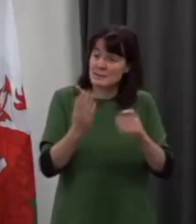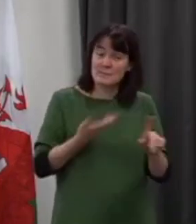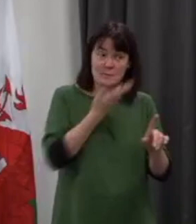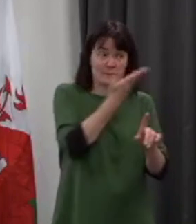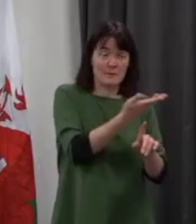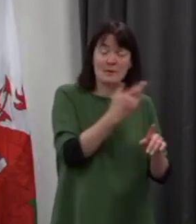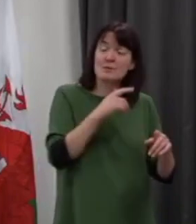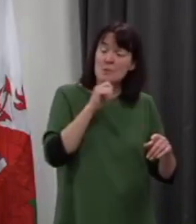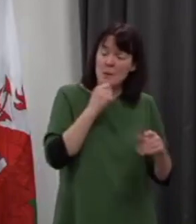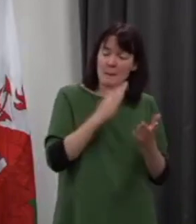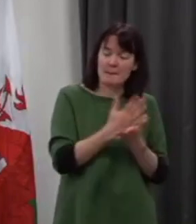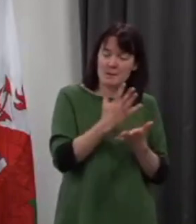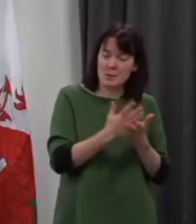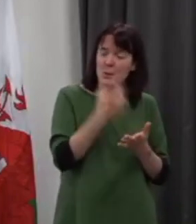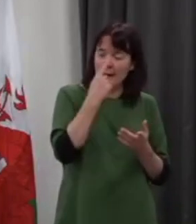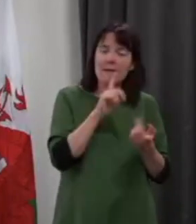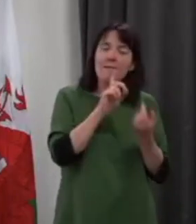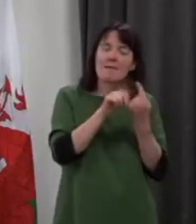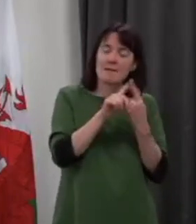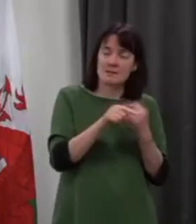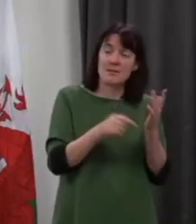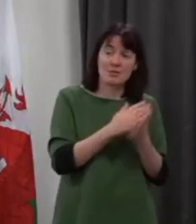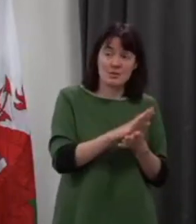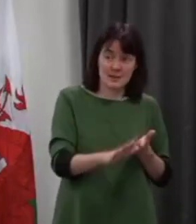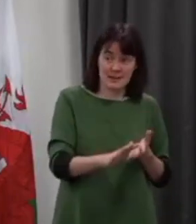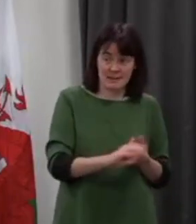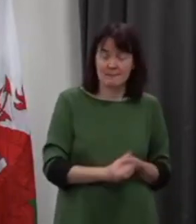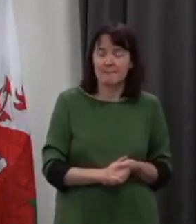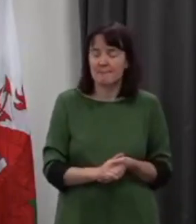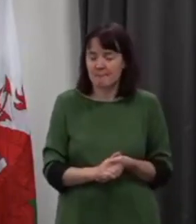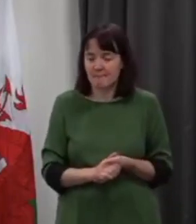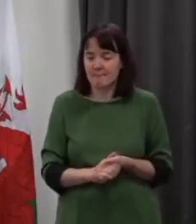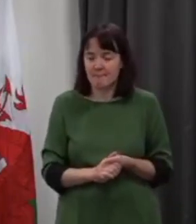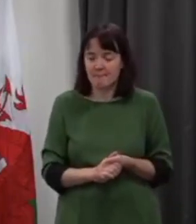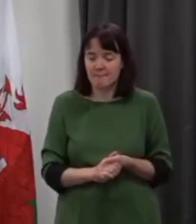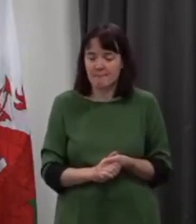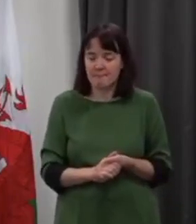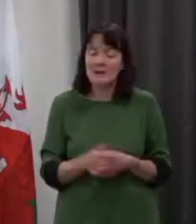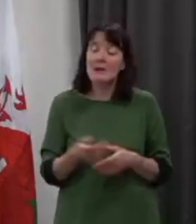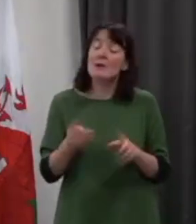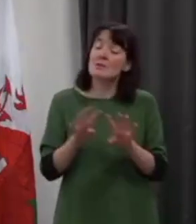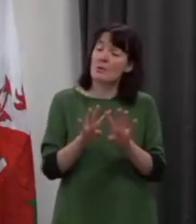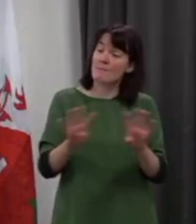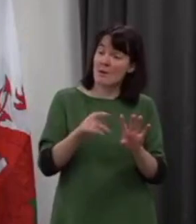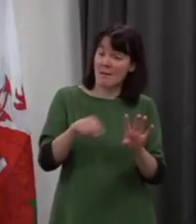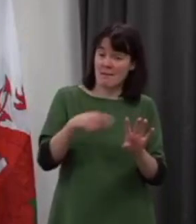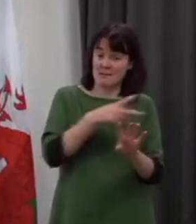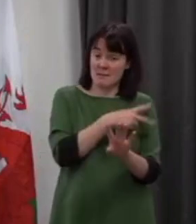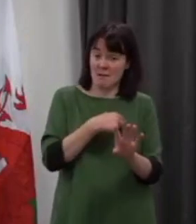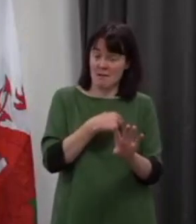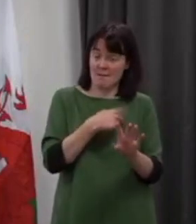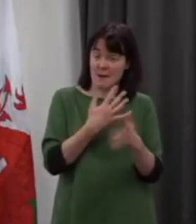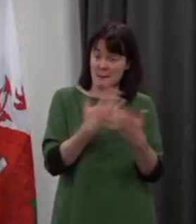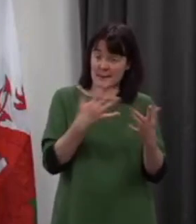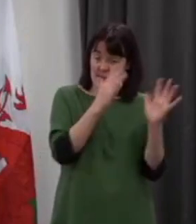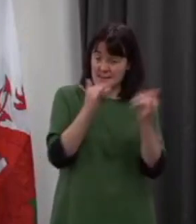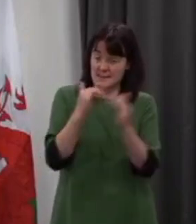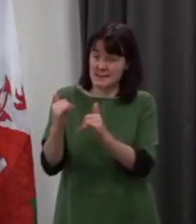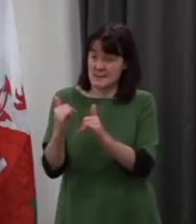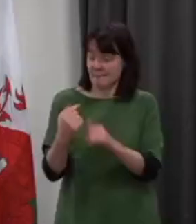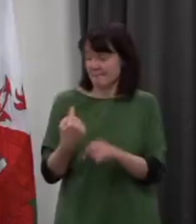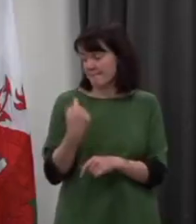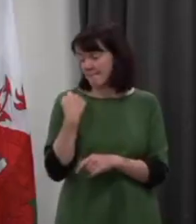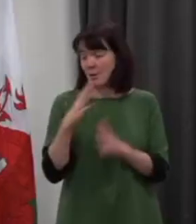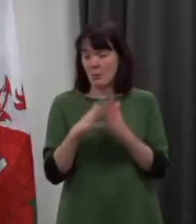is here before you. But on the numbers of frontline tasks that have been, staff that have been tested, over the weekend we confirmed that over